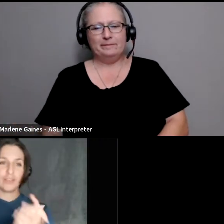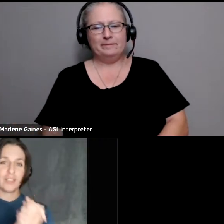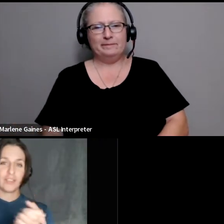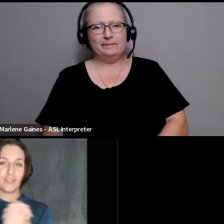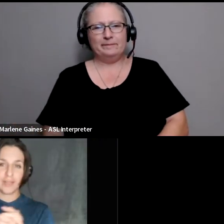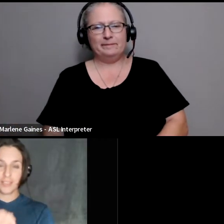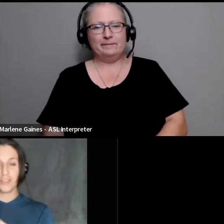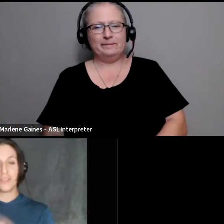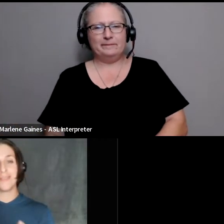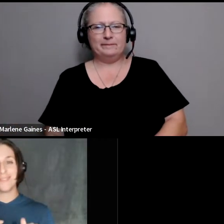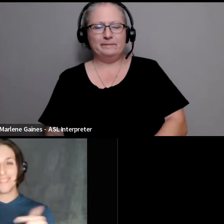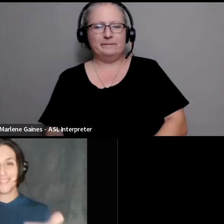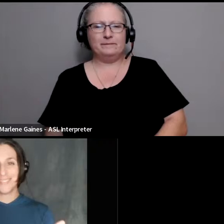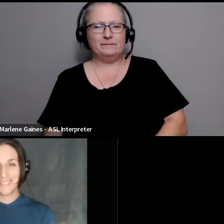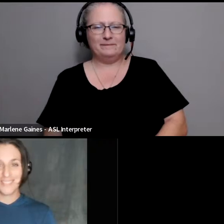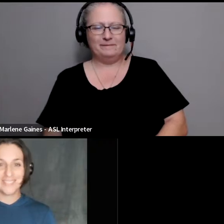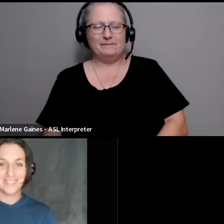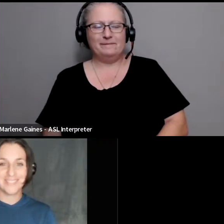Congratulations. Okay.